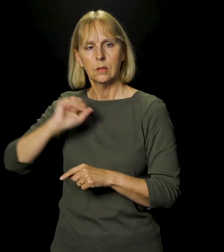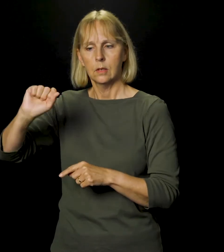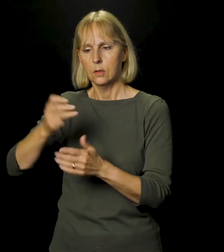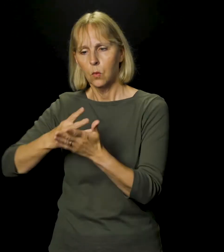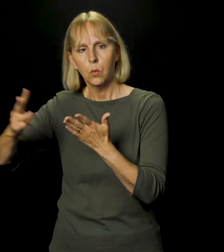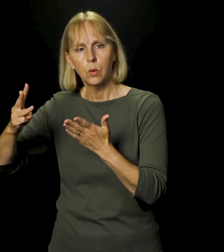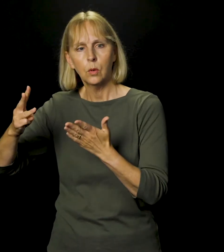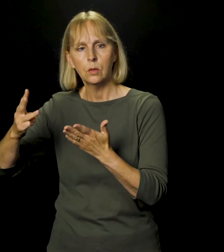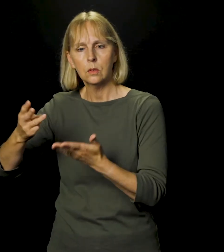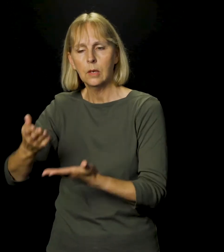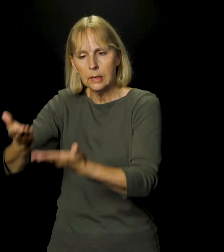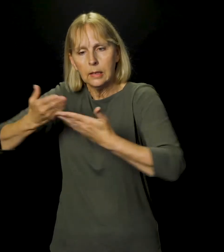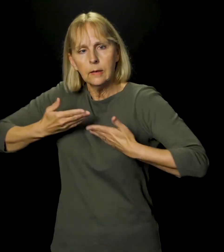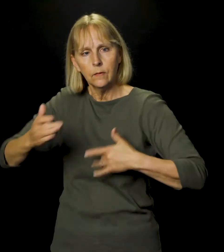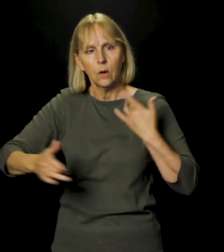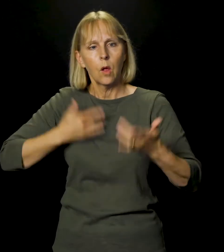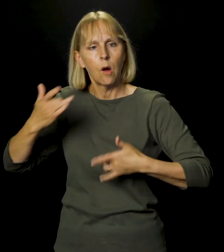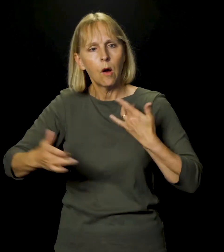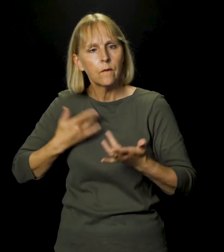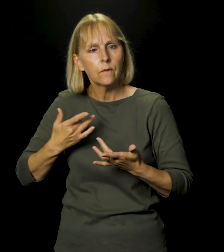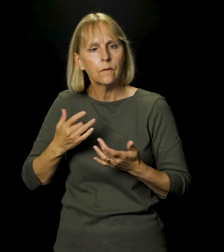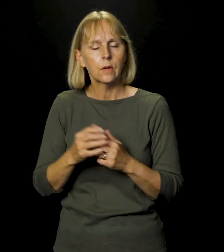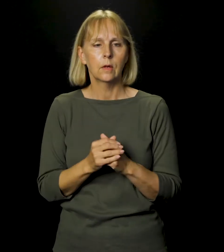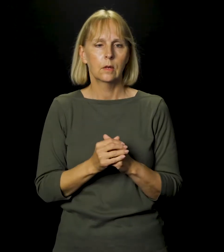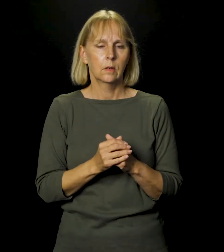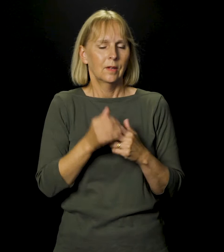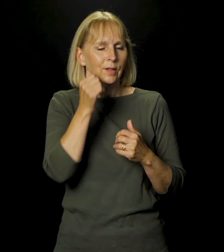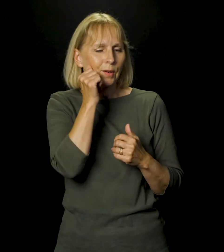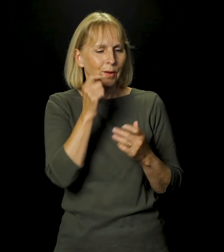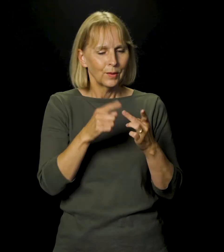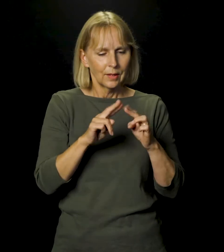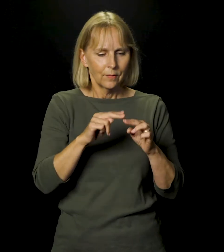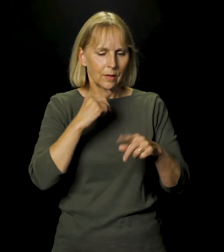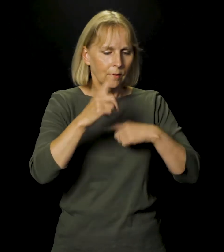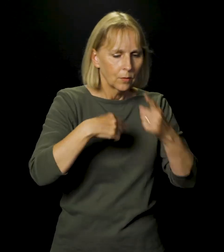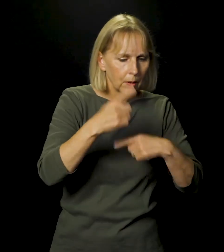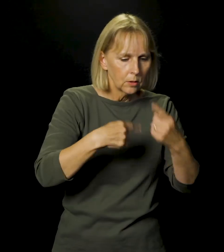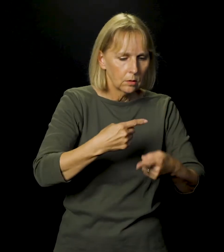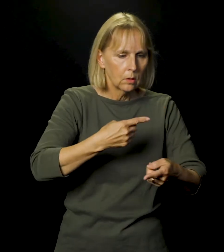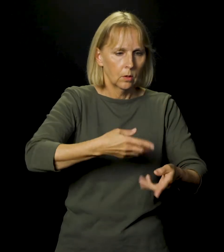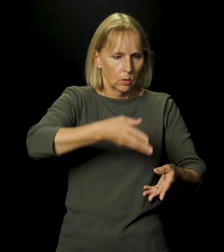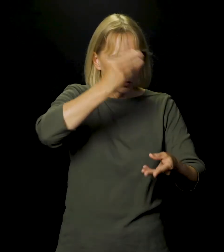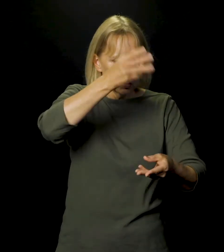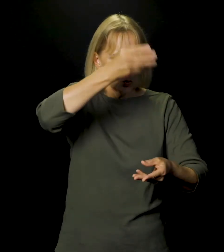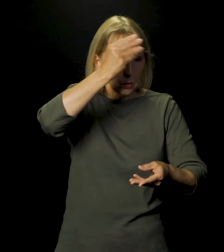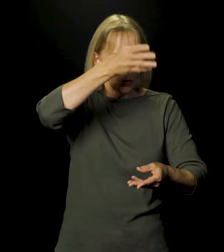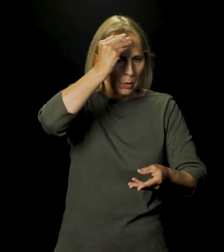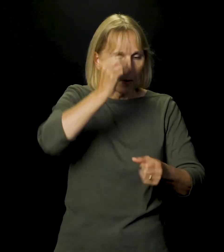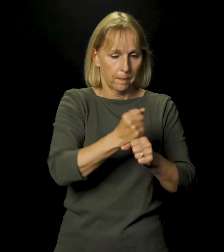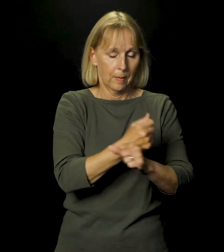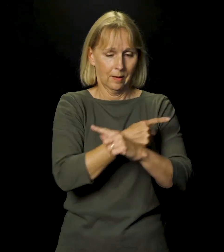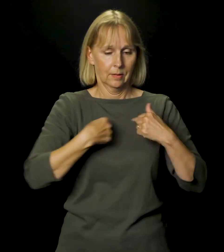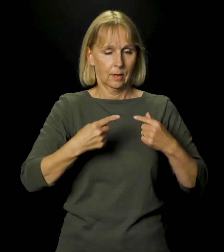If digesting and consuming information sharpens our opinions and what we think about what others say or what